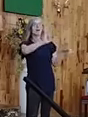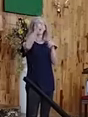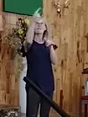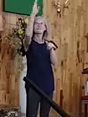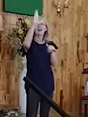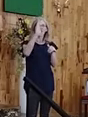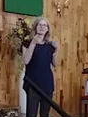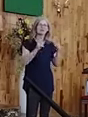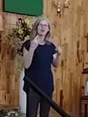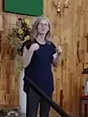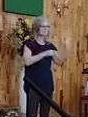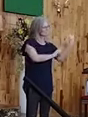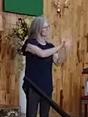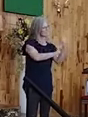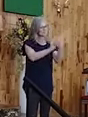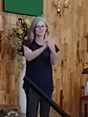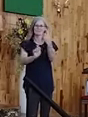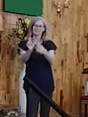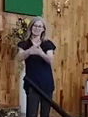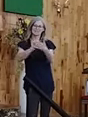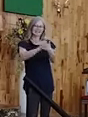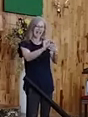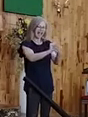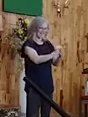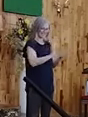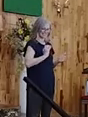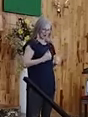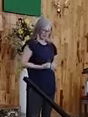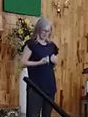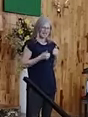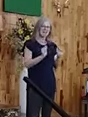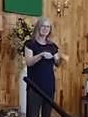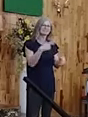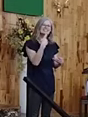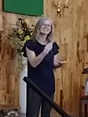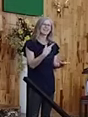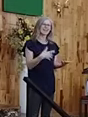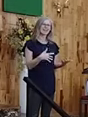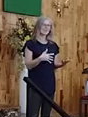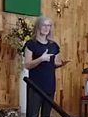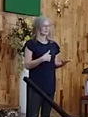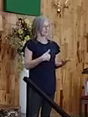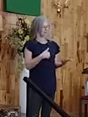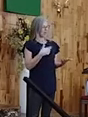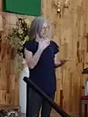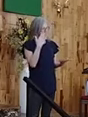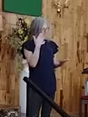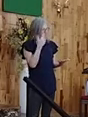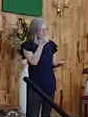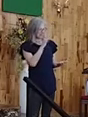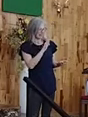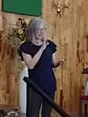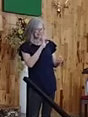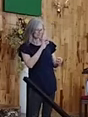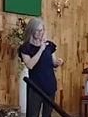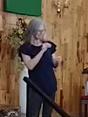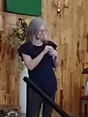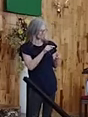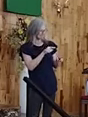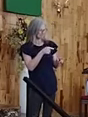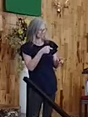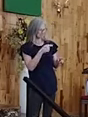meet saints in our lives, we really can say, I know there is a God because